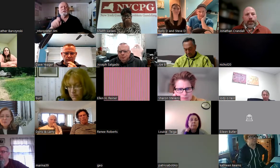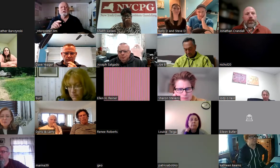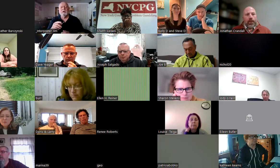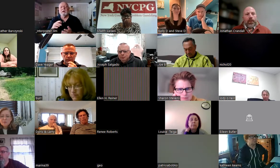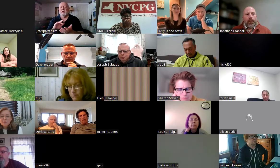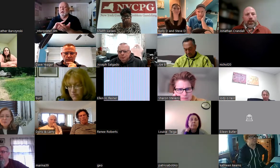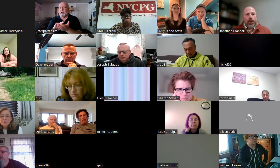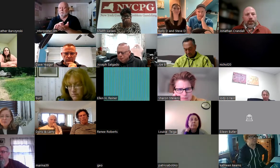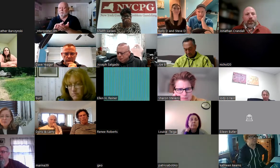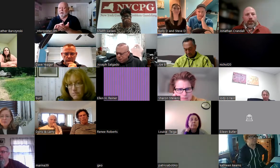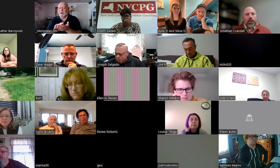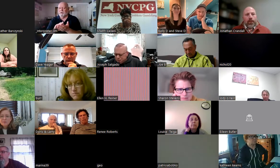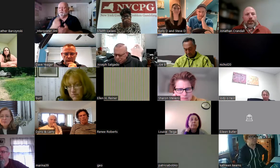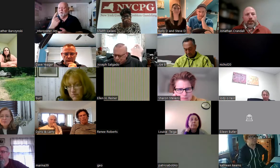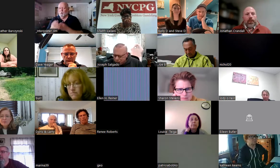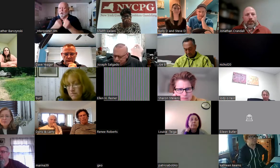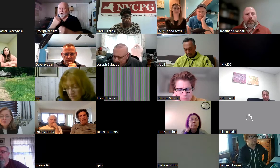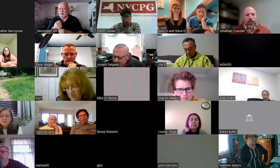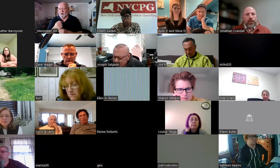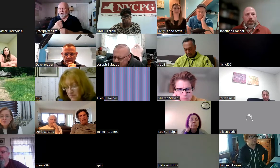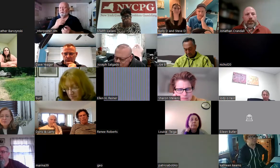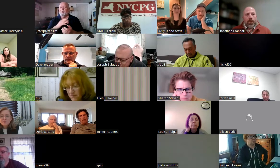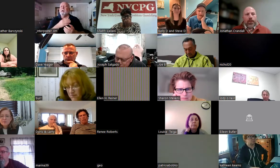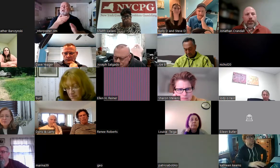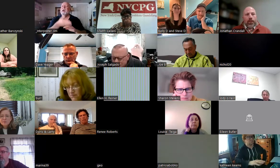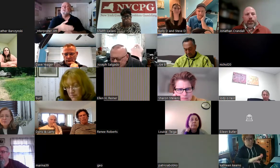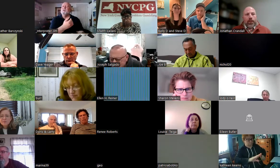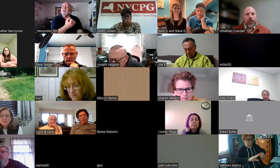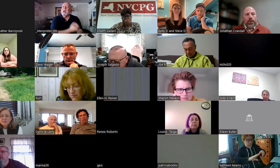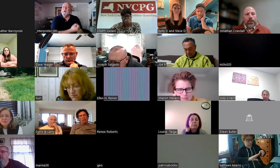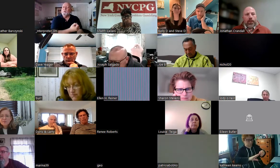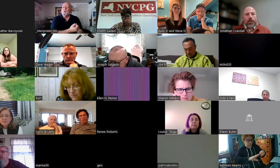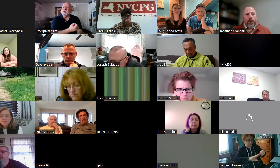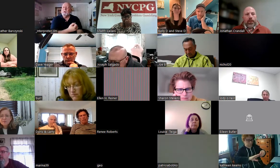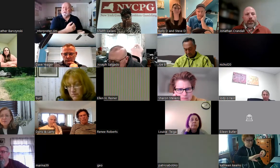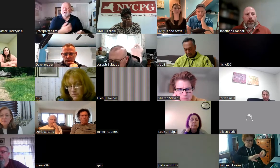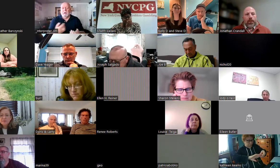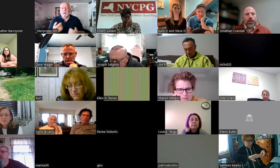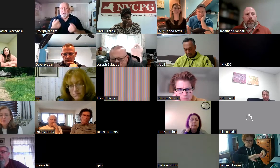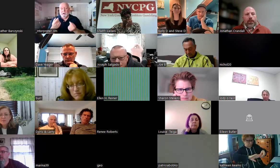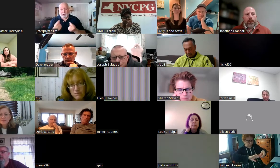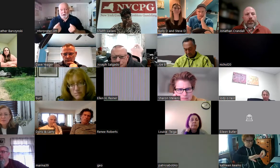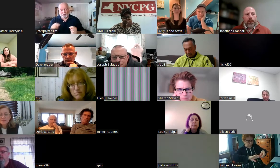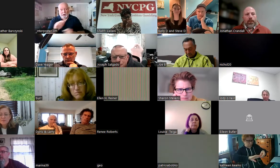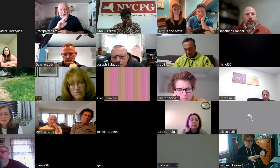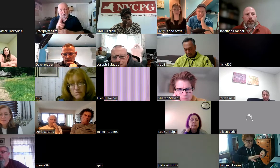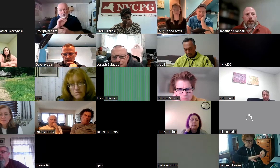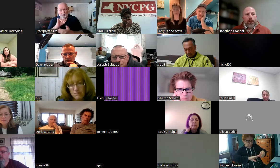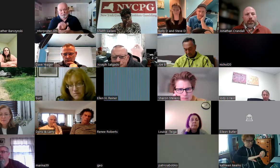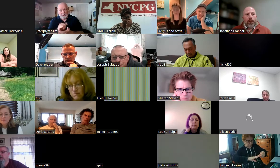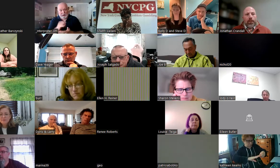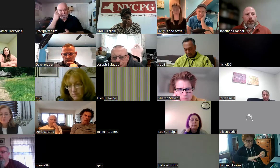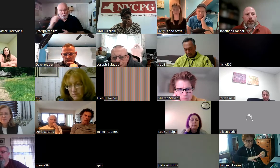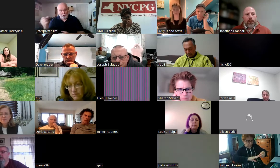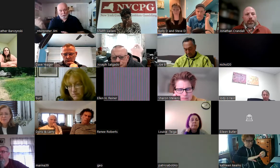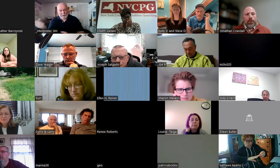for about a year when I got clean off of heroin, and I attempted to try to use it at a low dose for my gambling